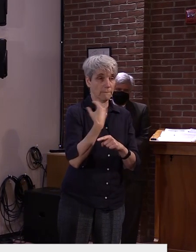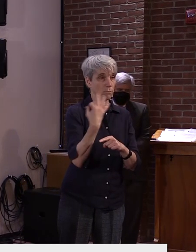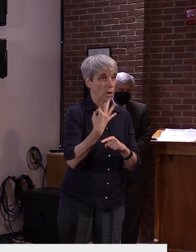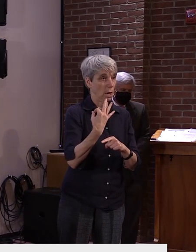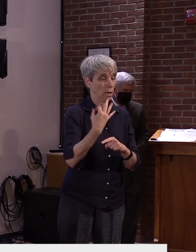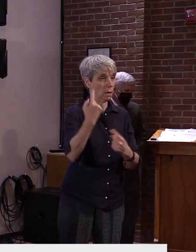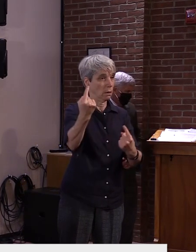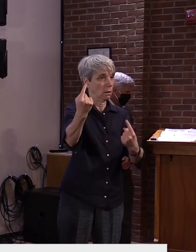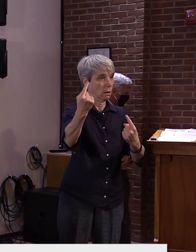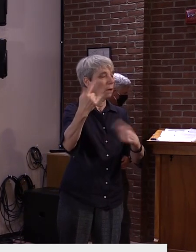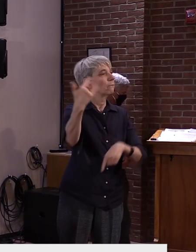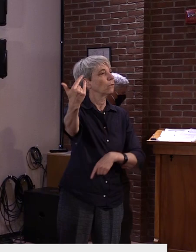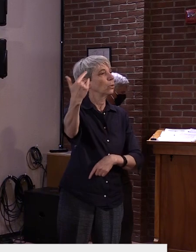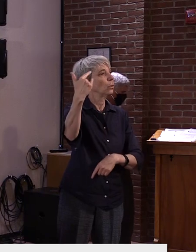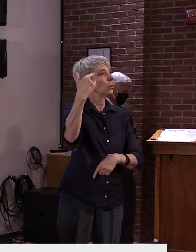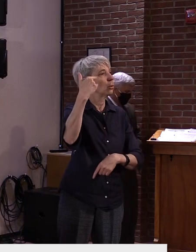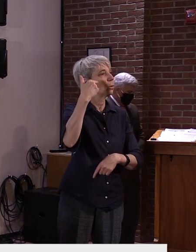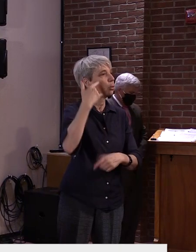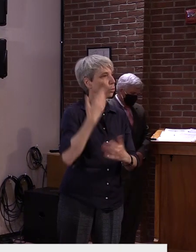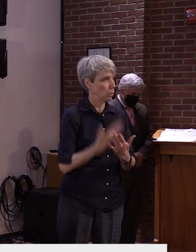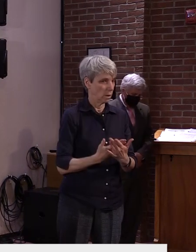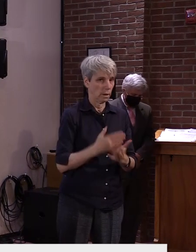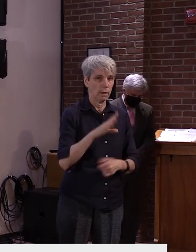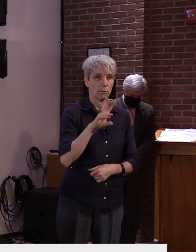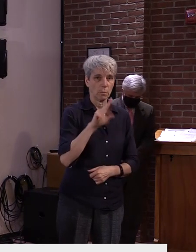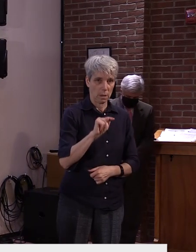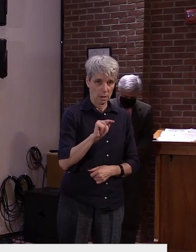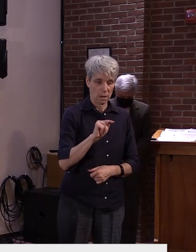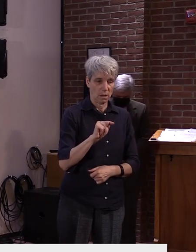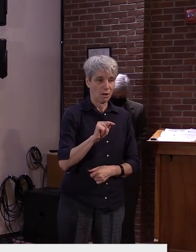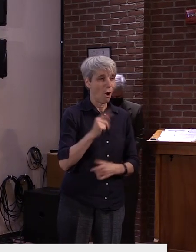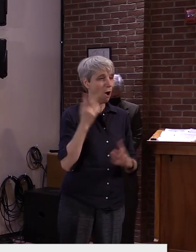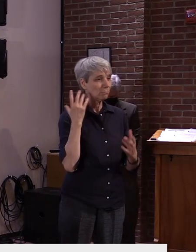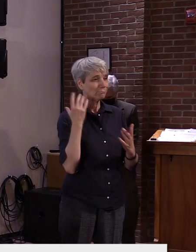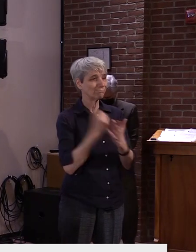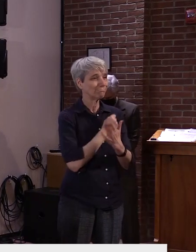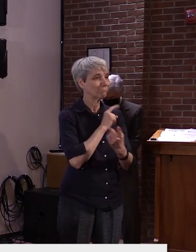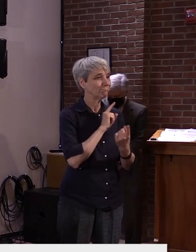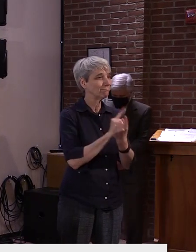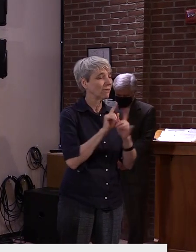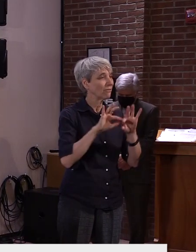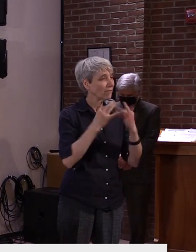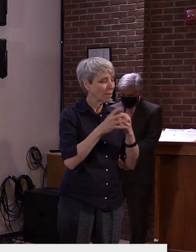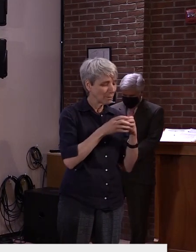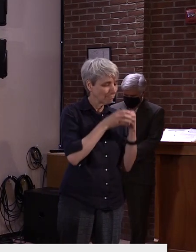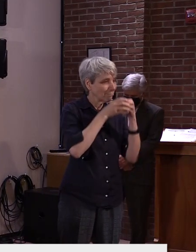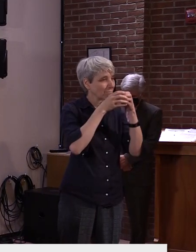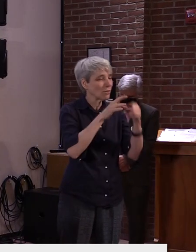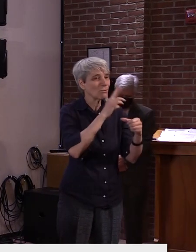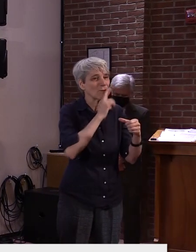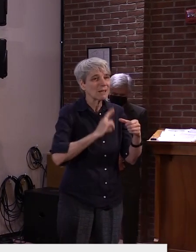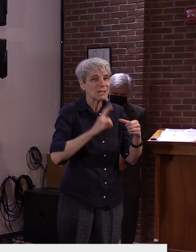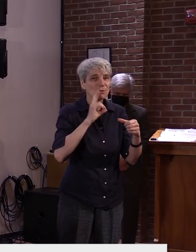arrived in Vermont by airplane, went out to eat with family members in a restaurant in Burlington.